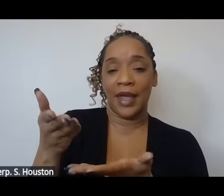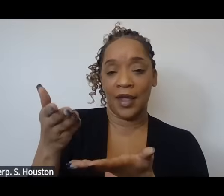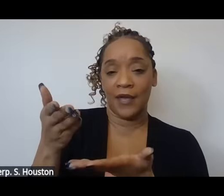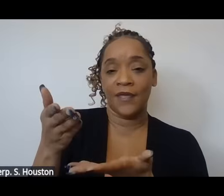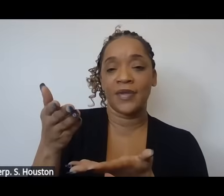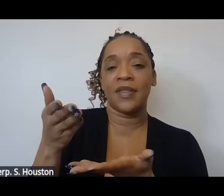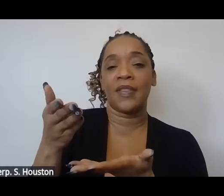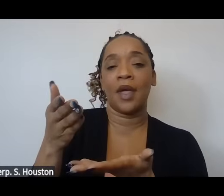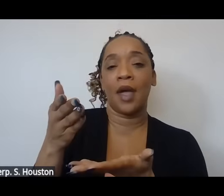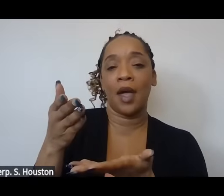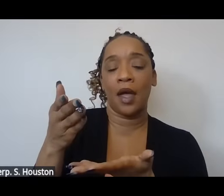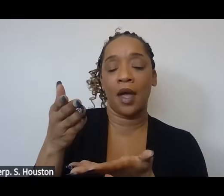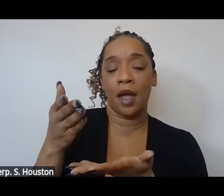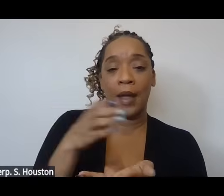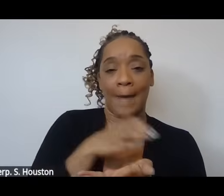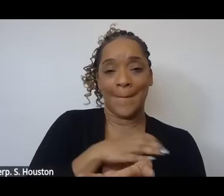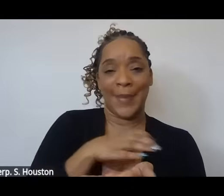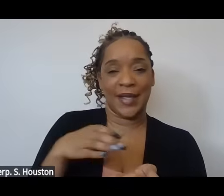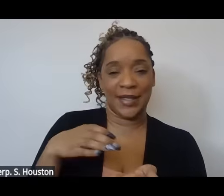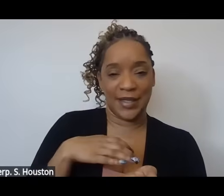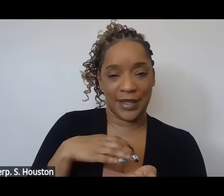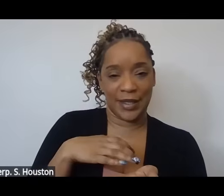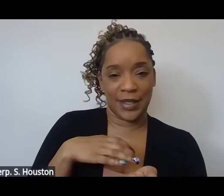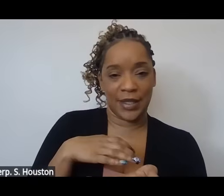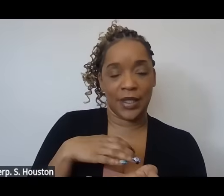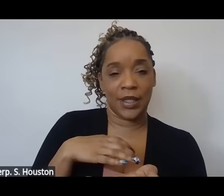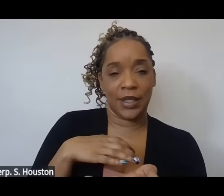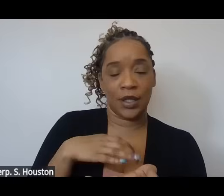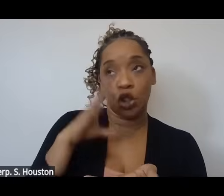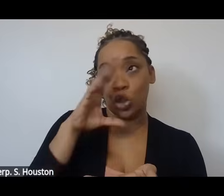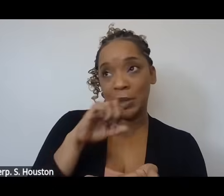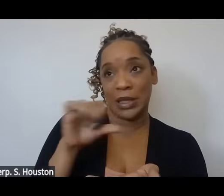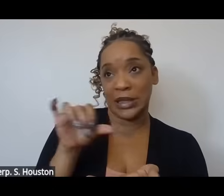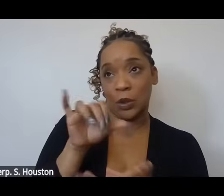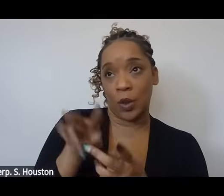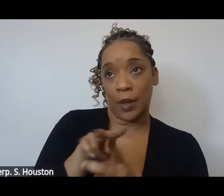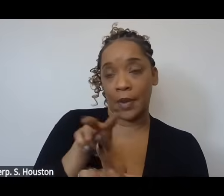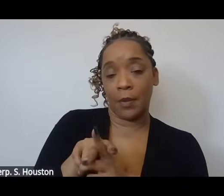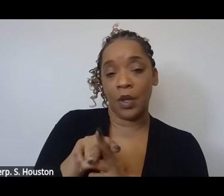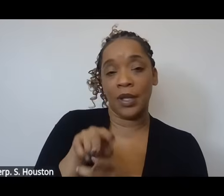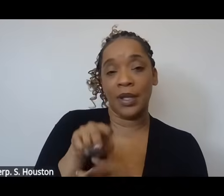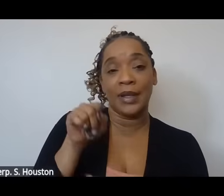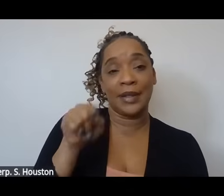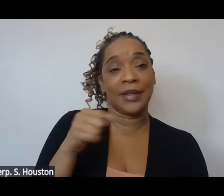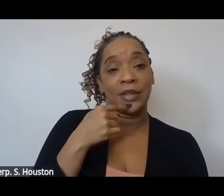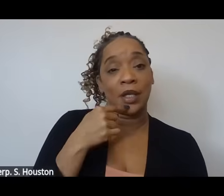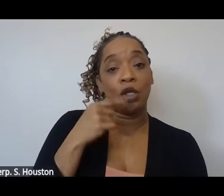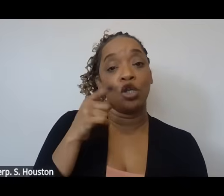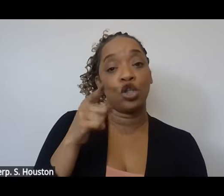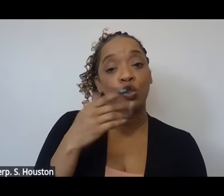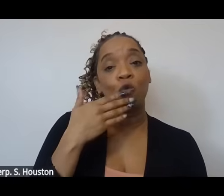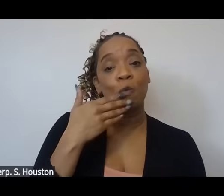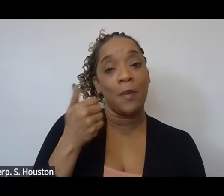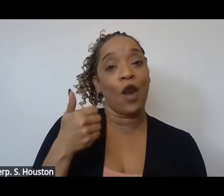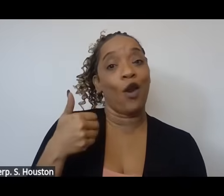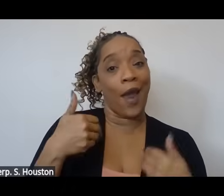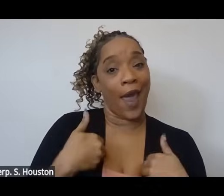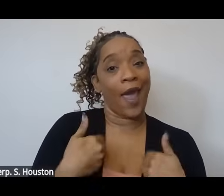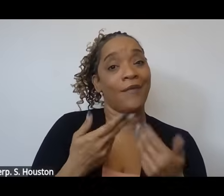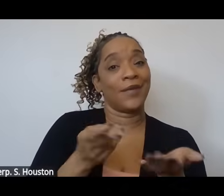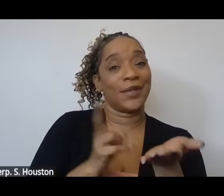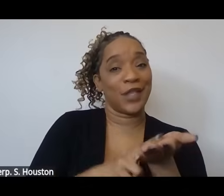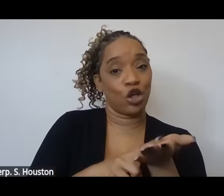applicable, this says you better have signatures from the circulators who are